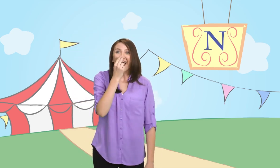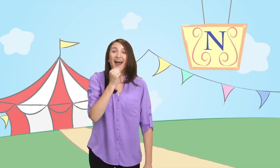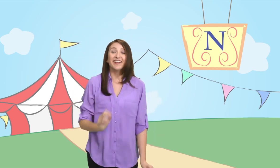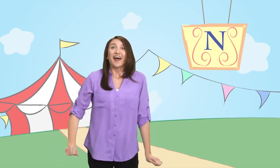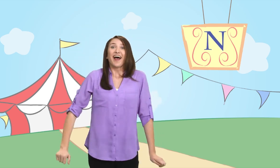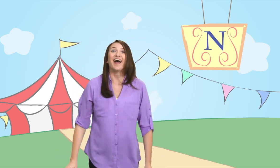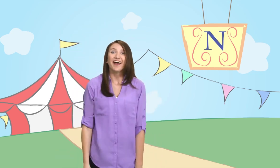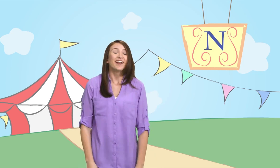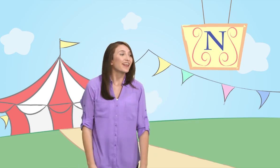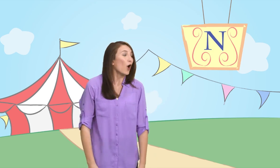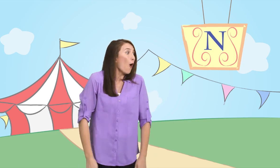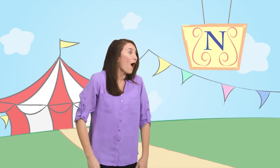That's funny.